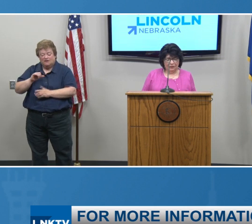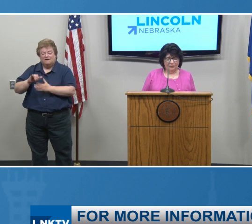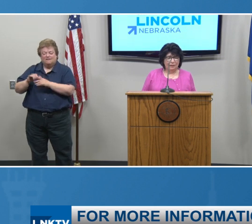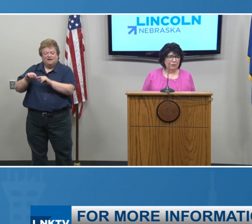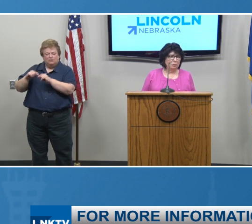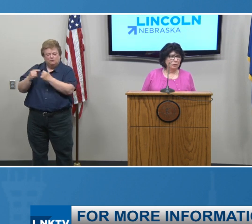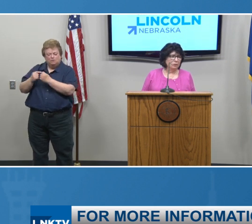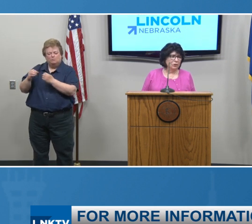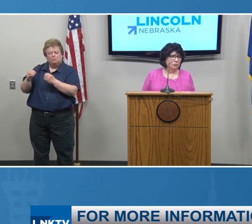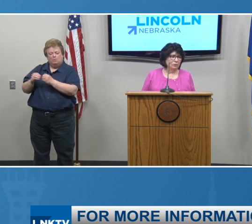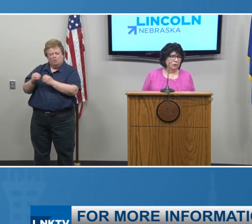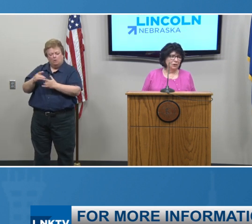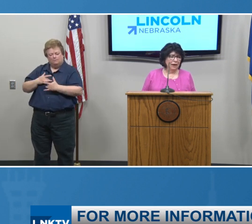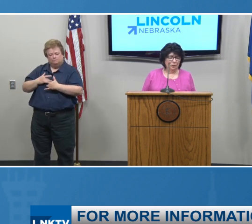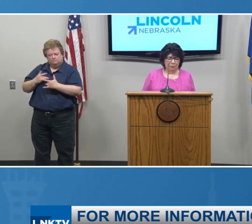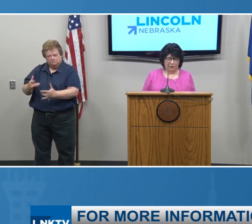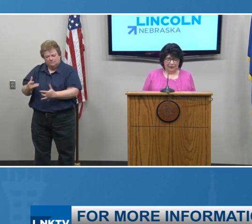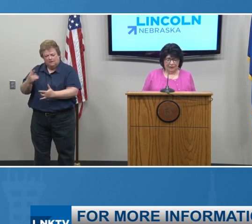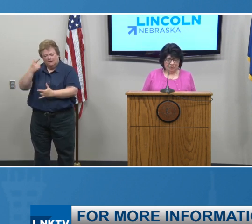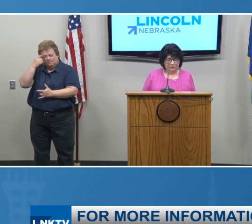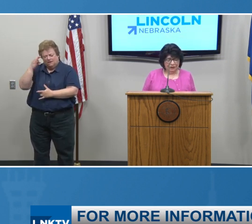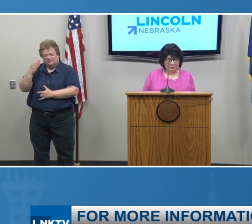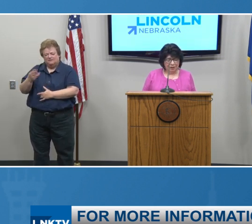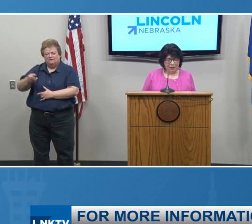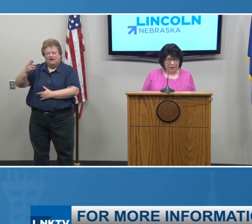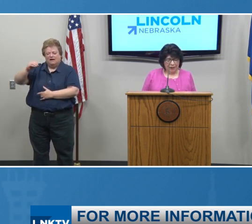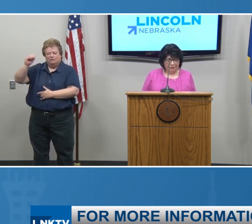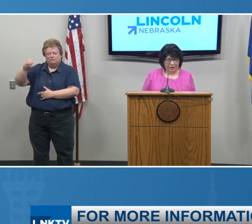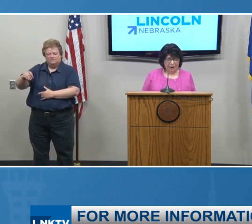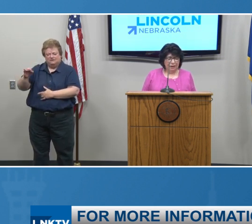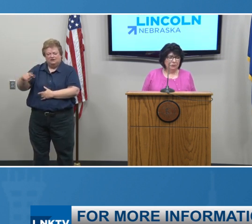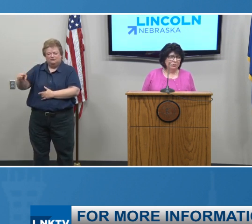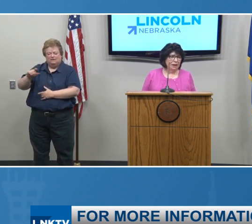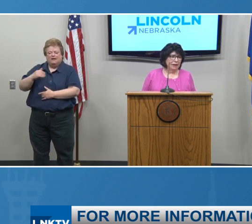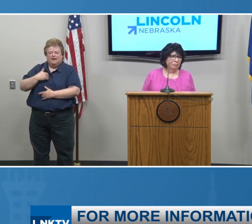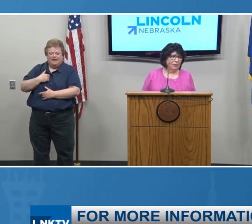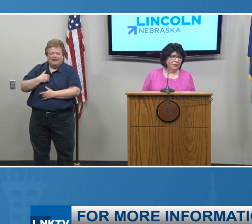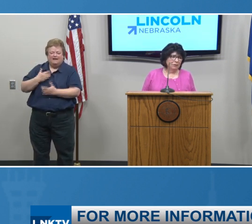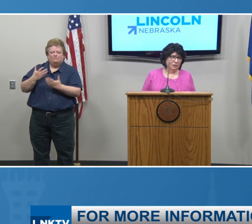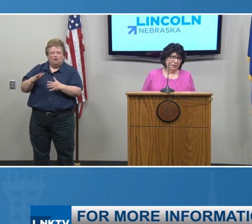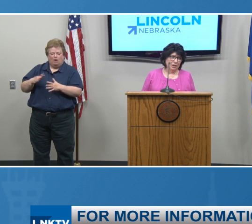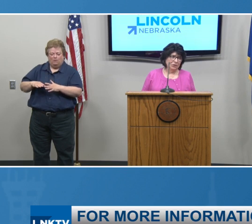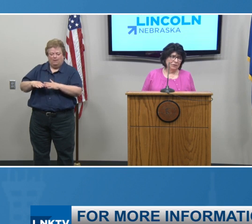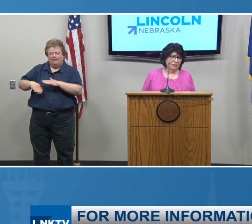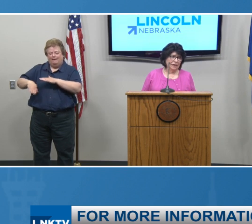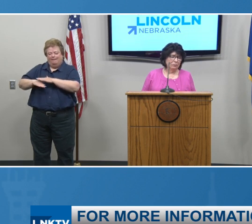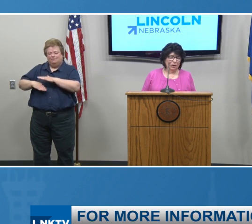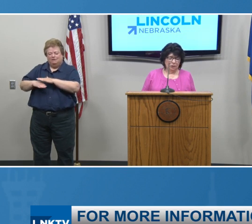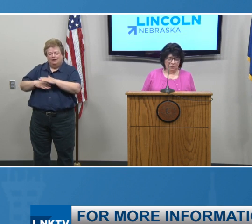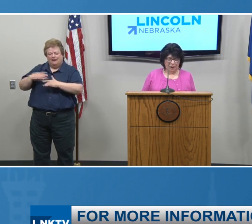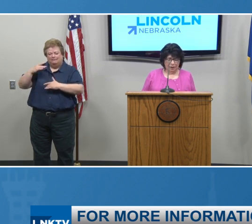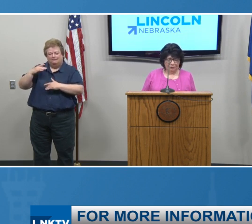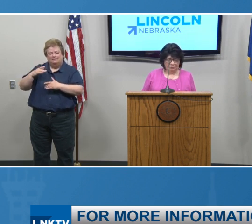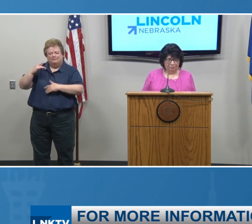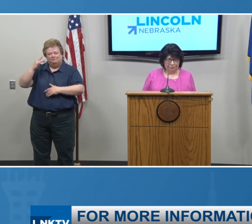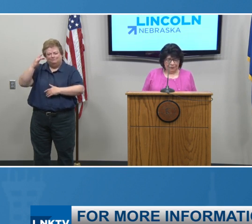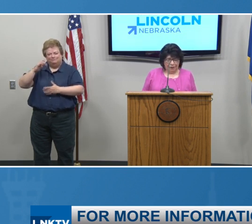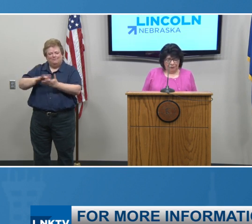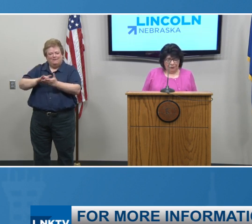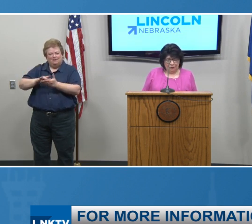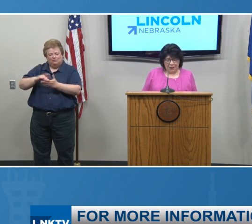be more susceptible due to a higher percentage of them having underlying medical conditions that we are aware